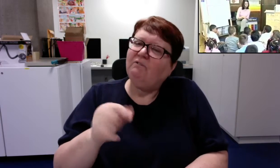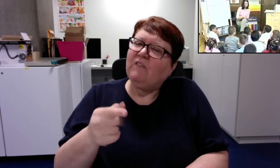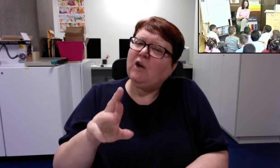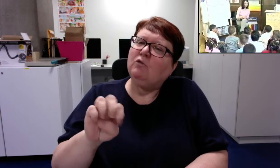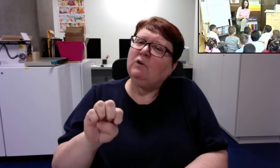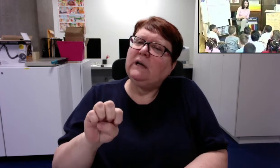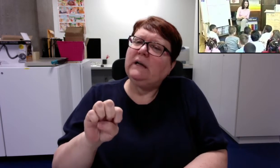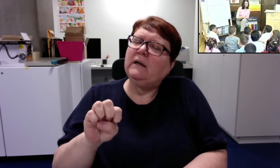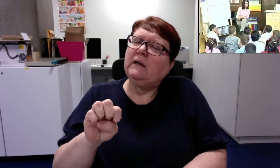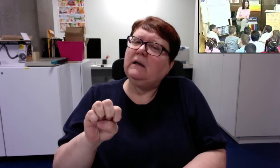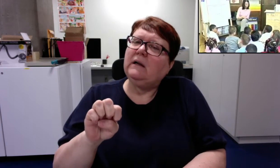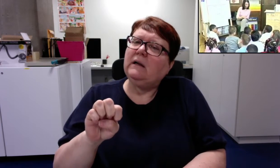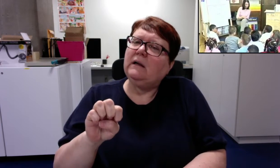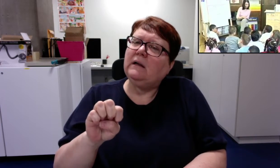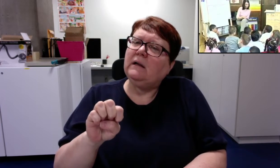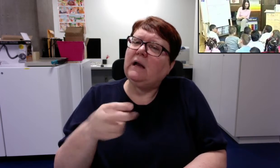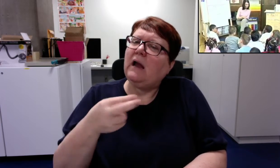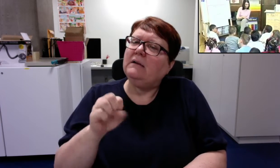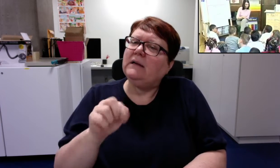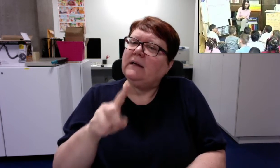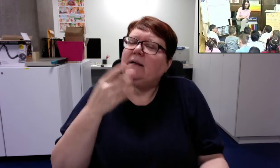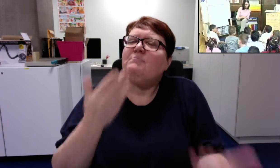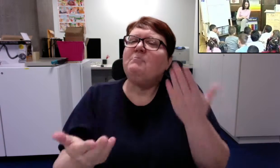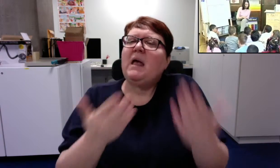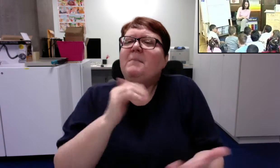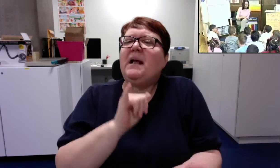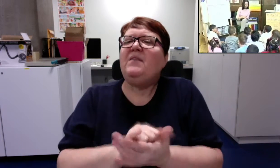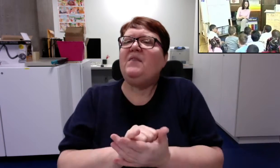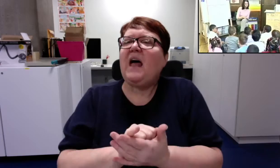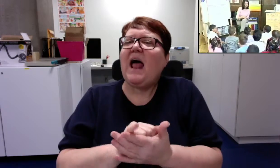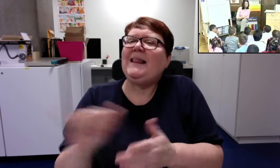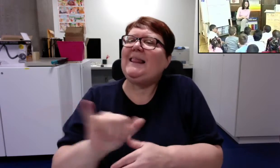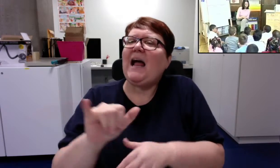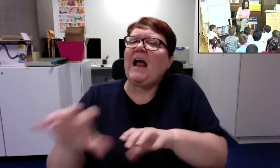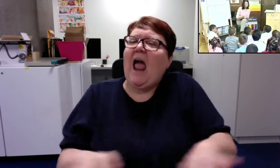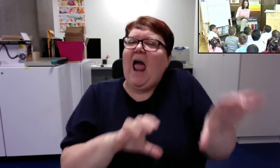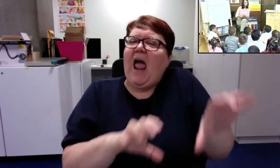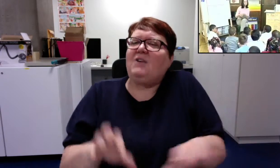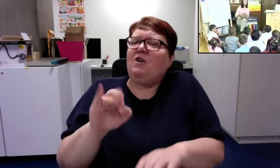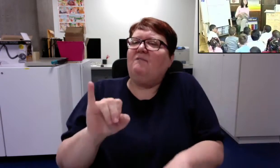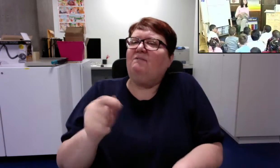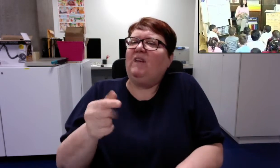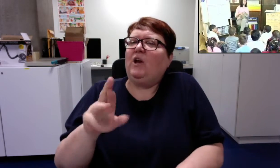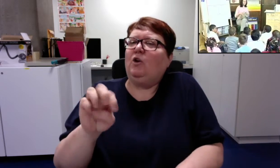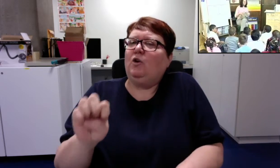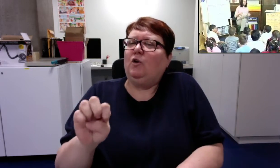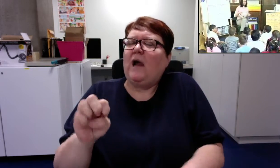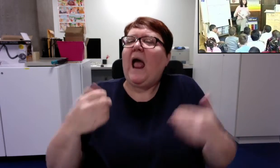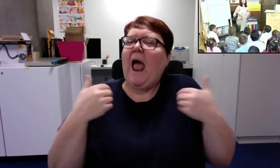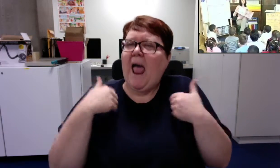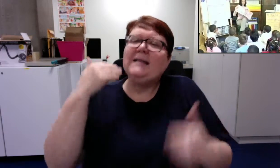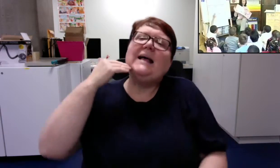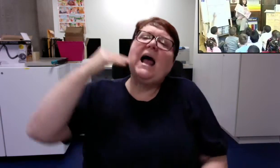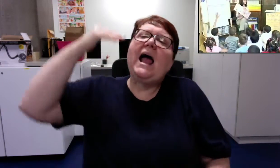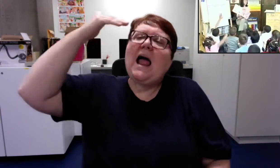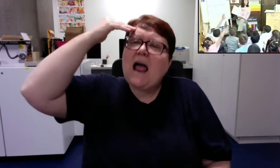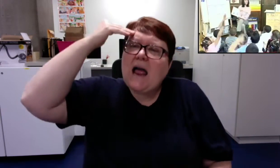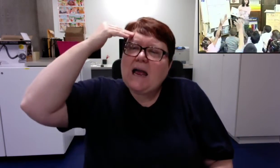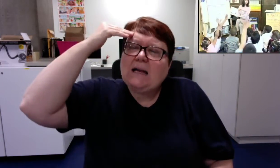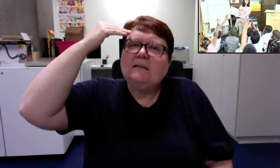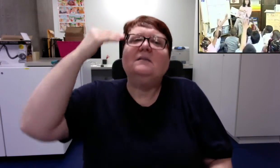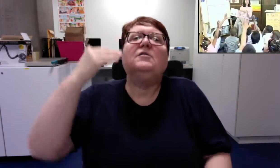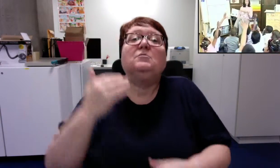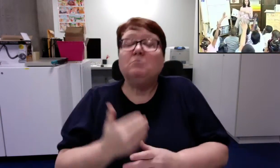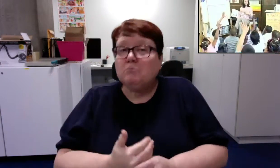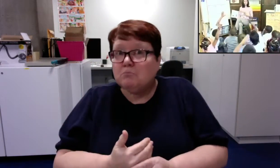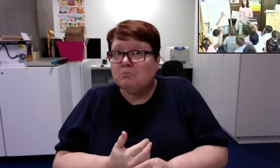a figurehead might be an action figure that, like a big action figure that has a head. Okay. Different kind of